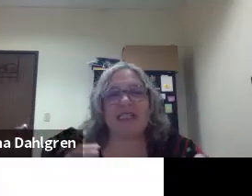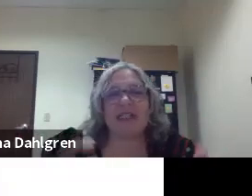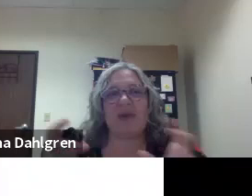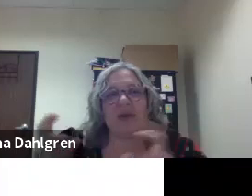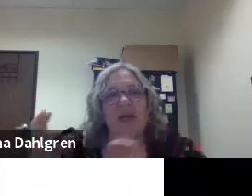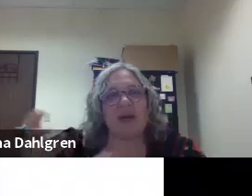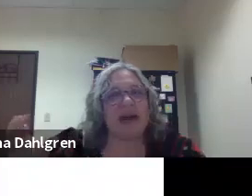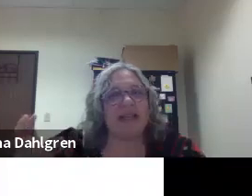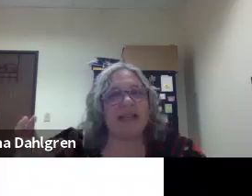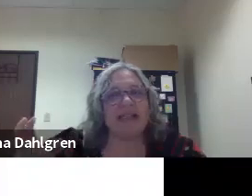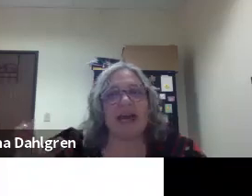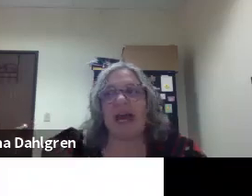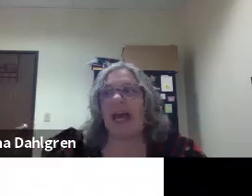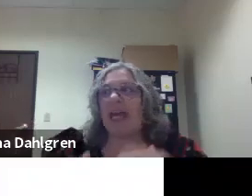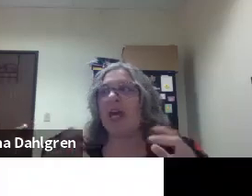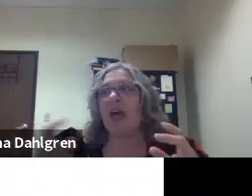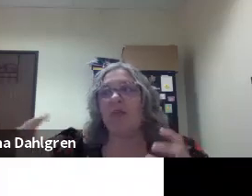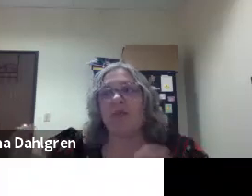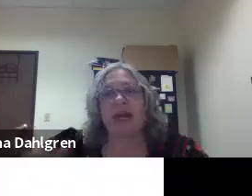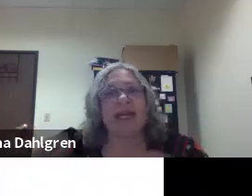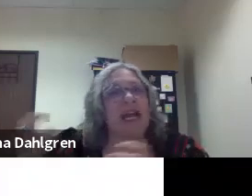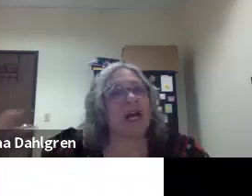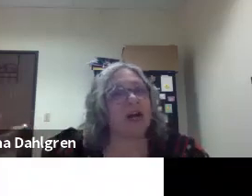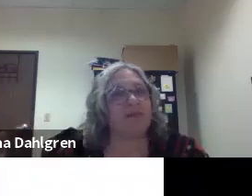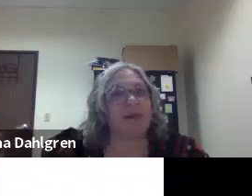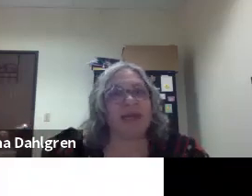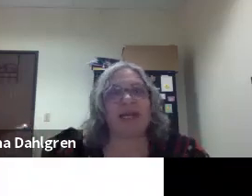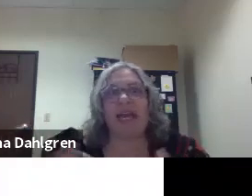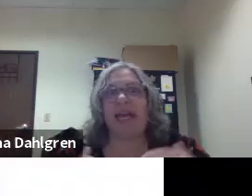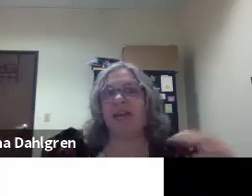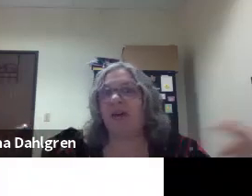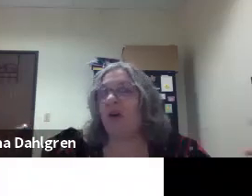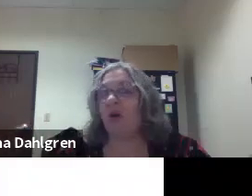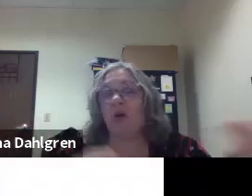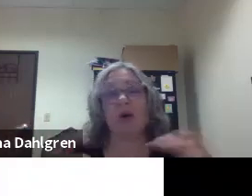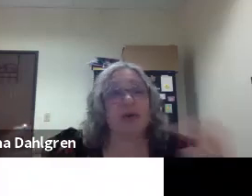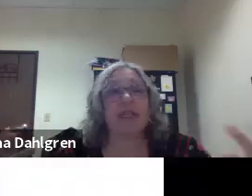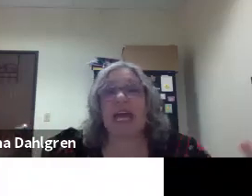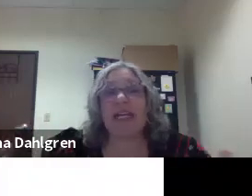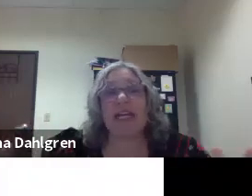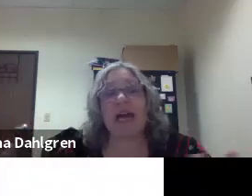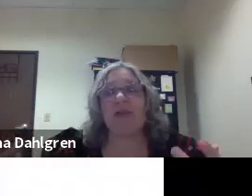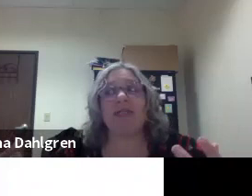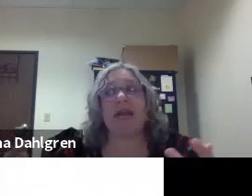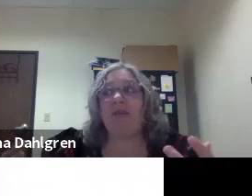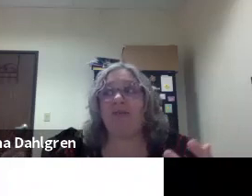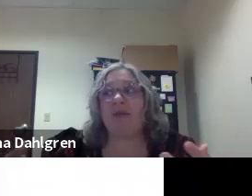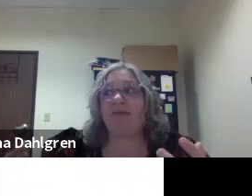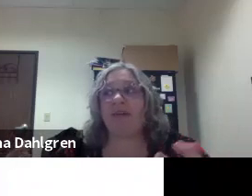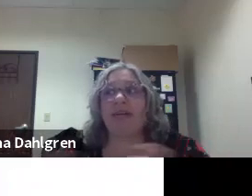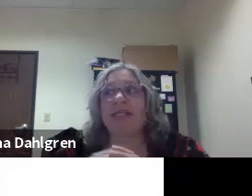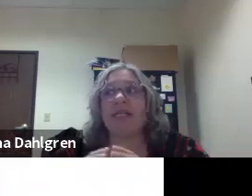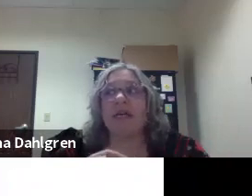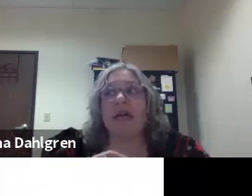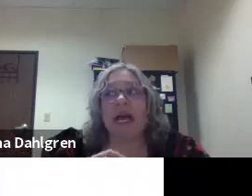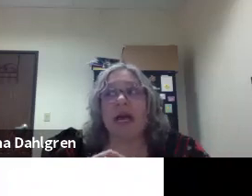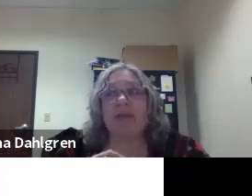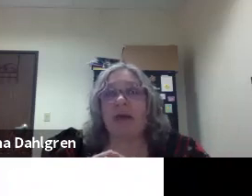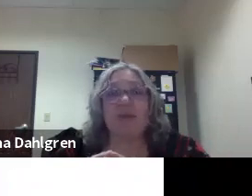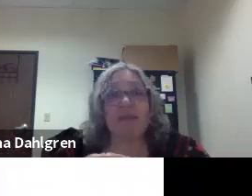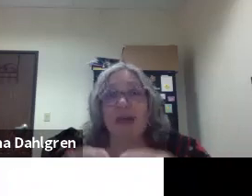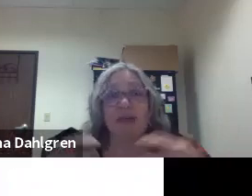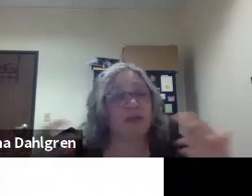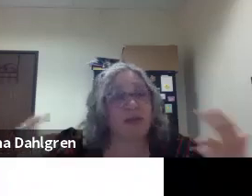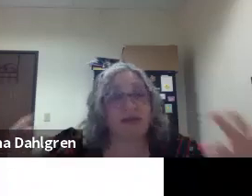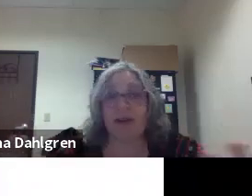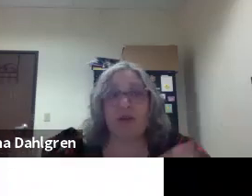Security disability or SSI, Medicare, Medicaid, or really any other type of benefit that